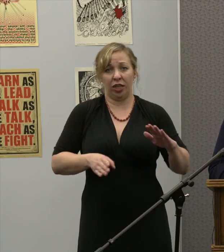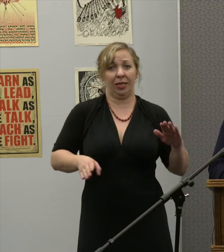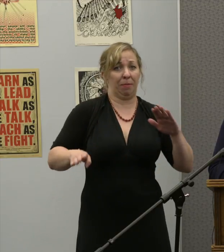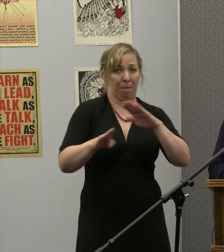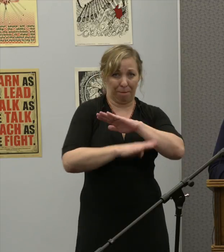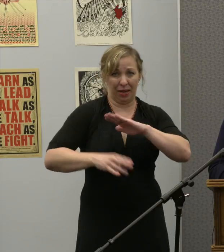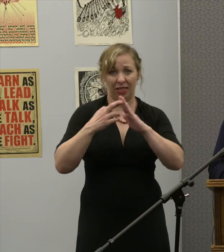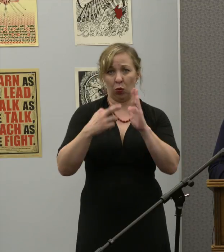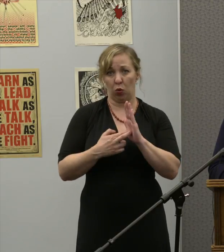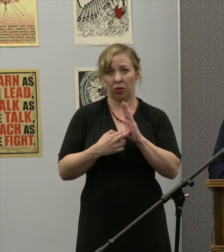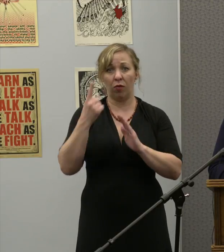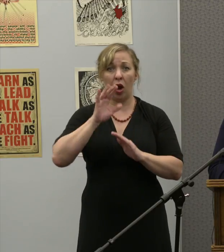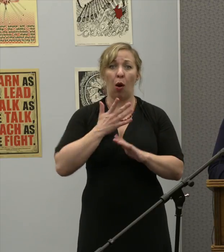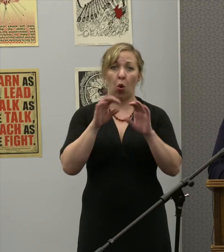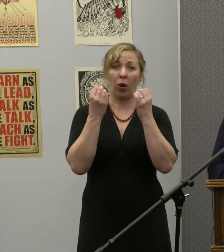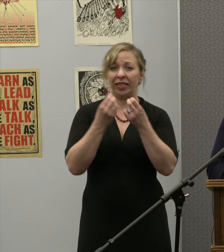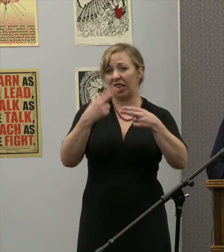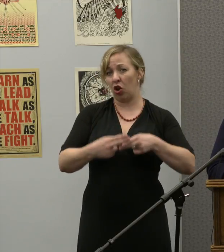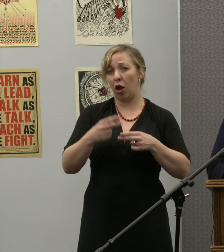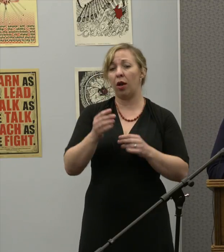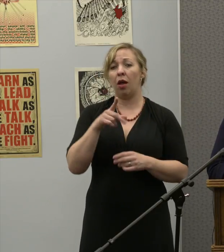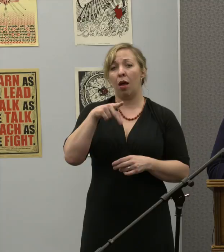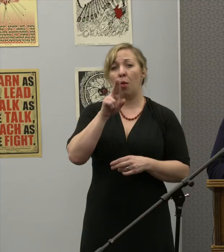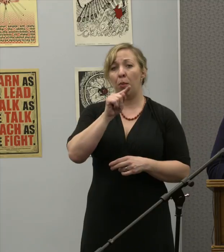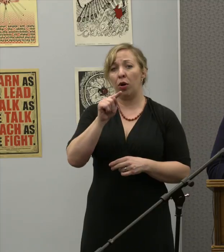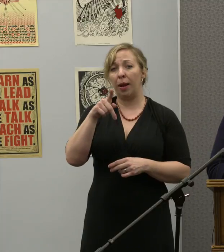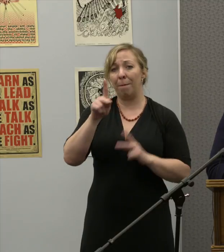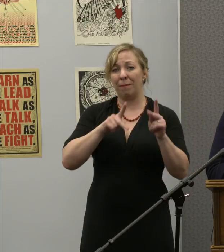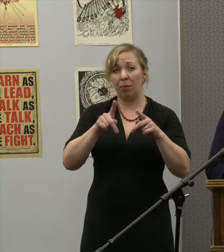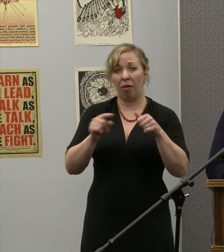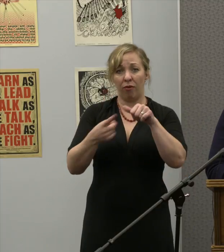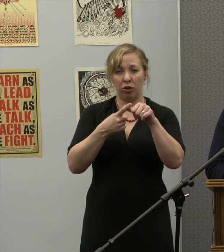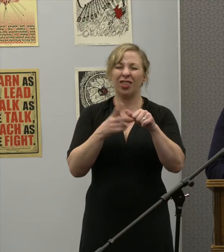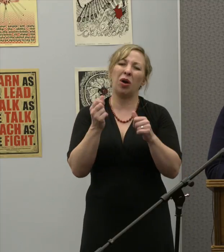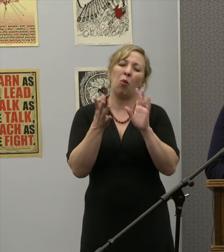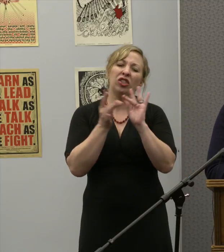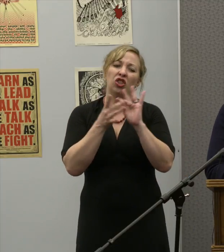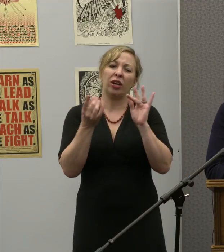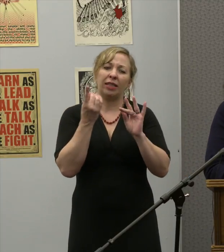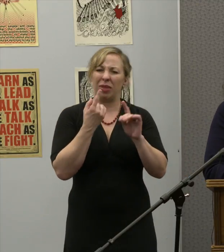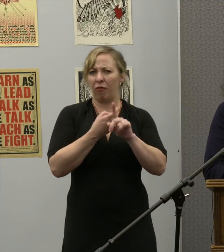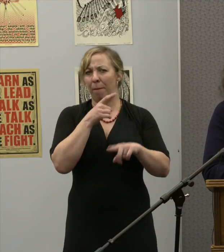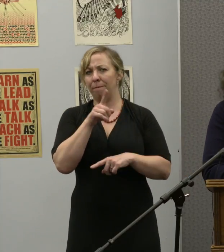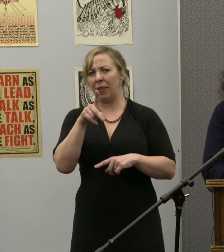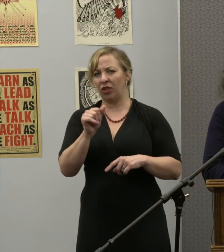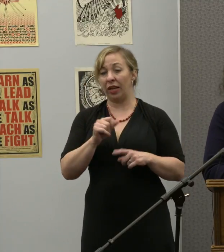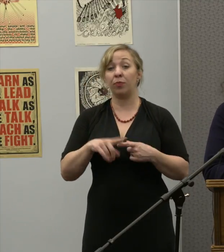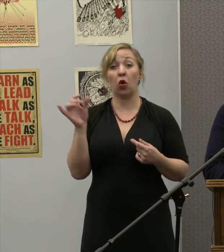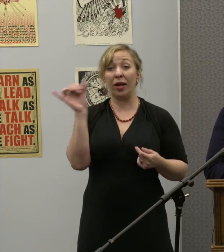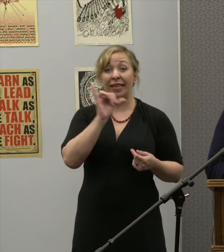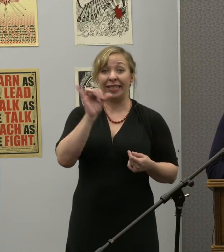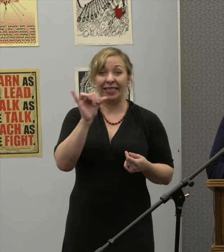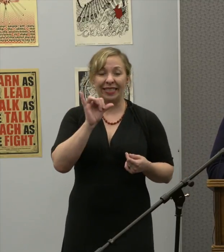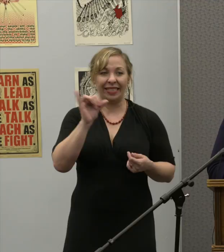Put People First. So I wanna share a couple of things with you from Pennsylvania. So just like there's an audit,